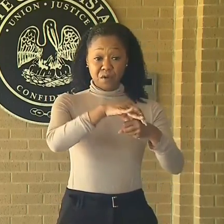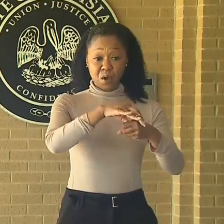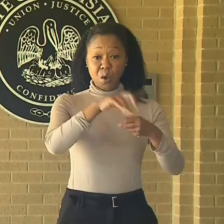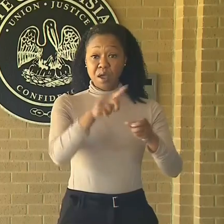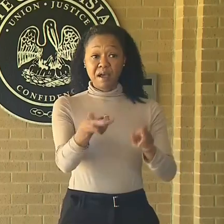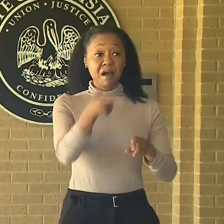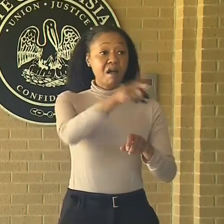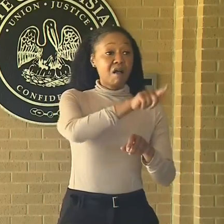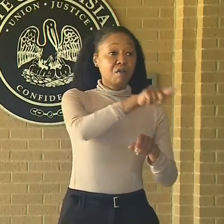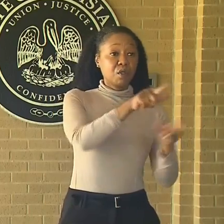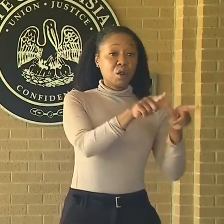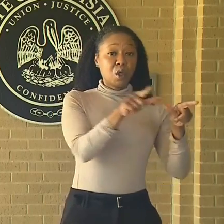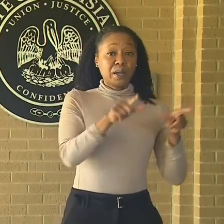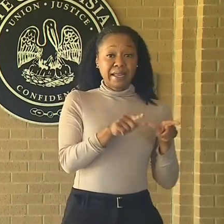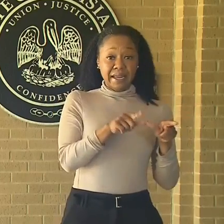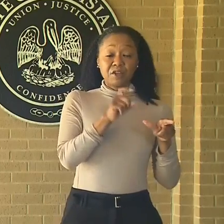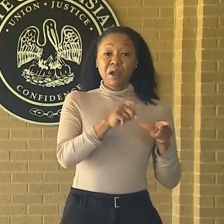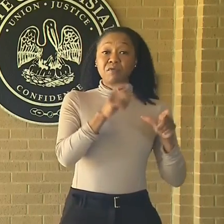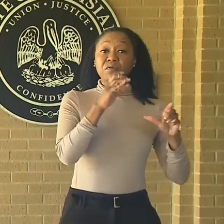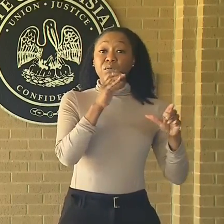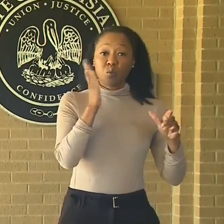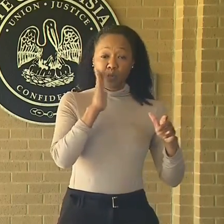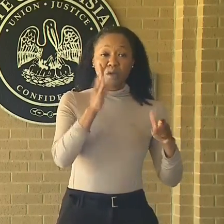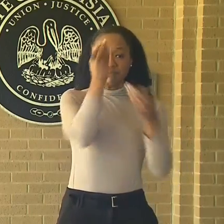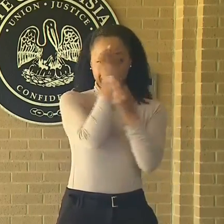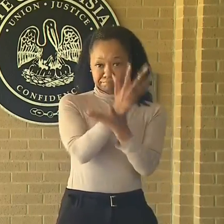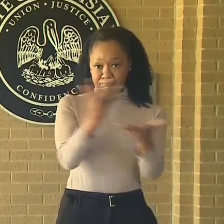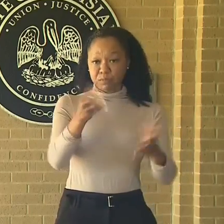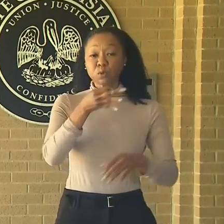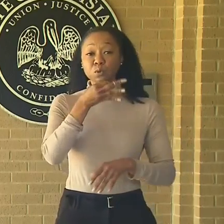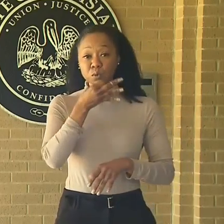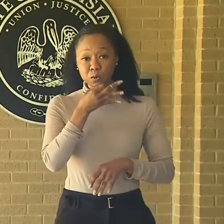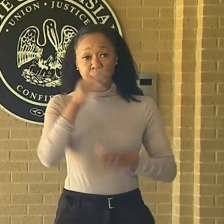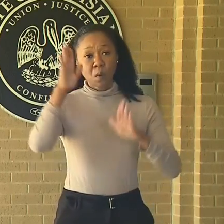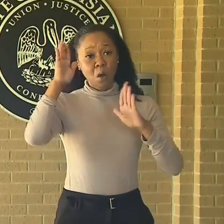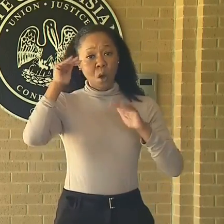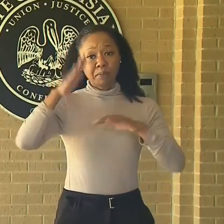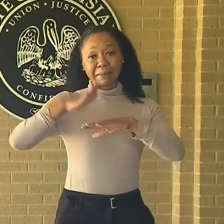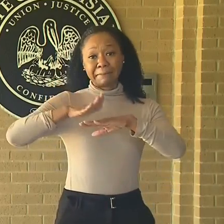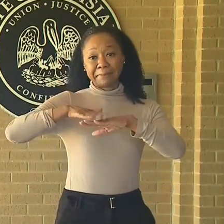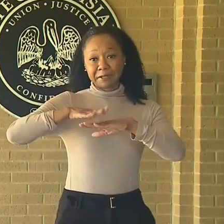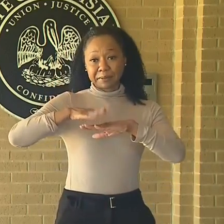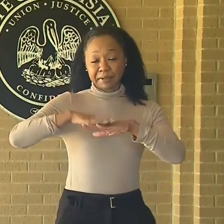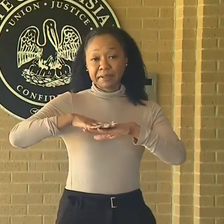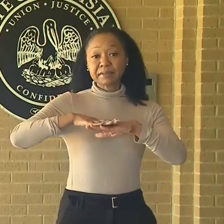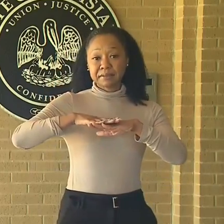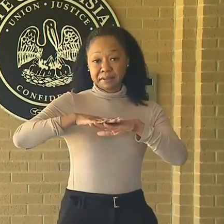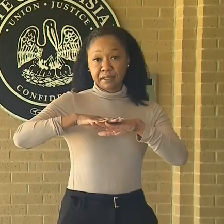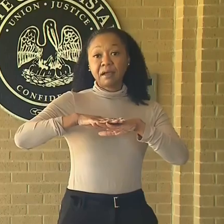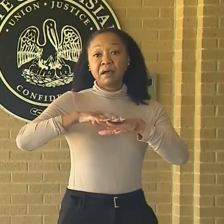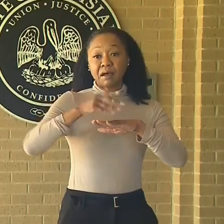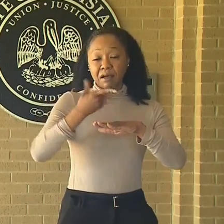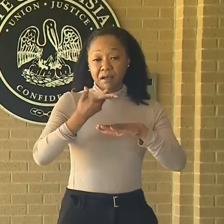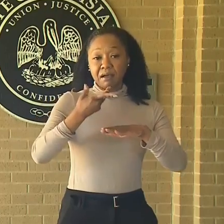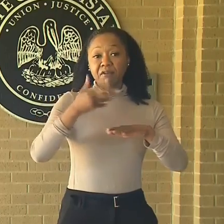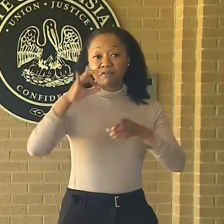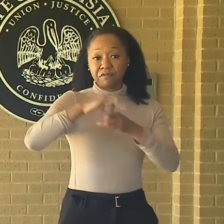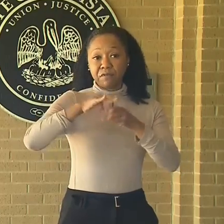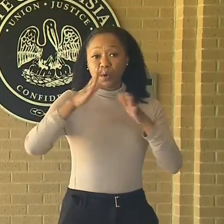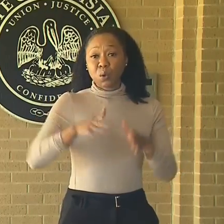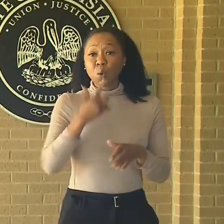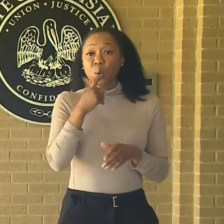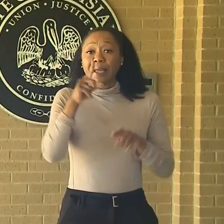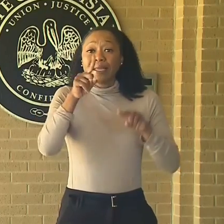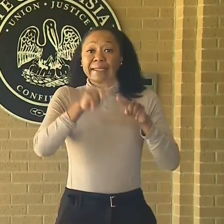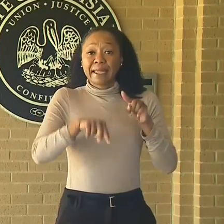alternate location, that will be communicated to you soon. Obviously, we're hoping to minimize the number of voters who actually cannot